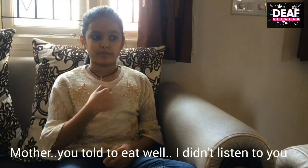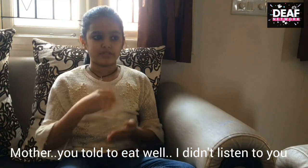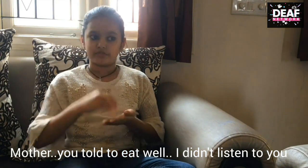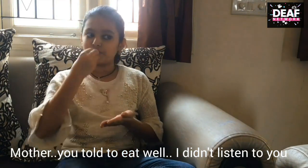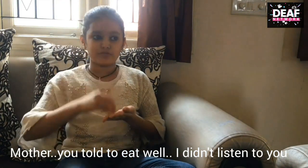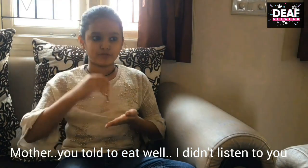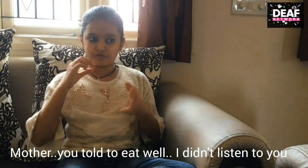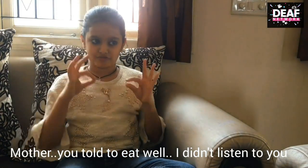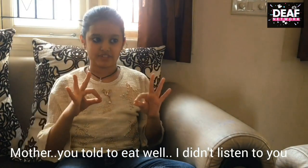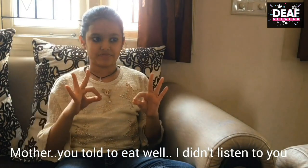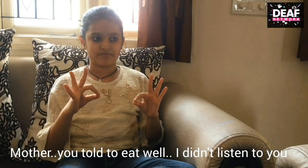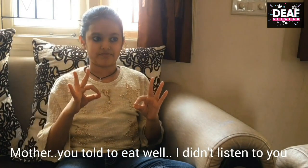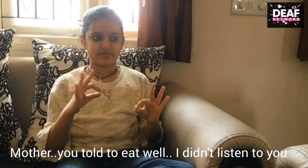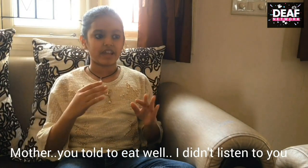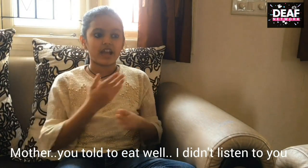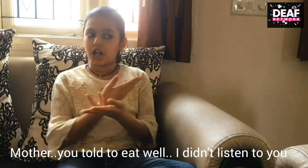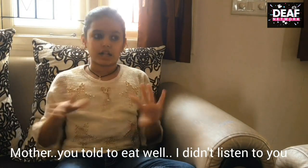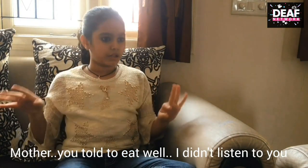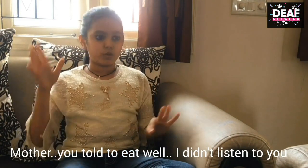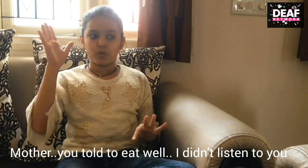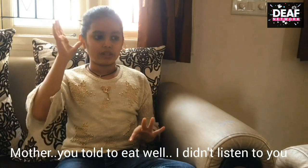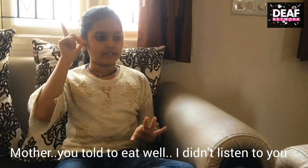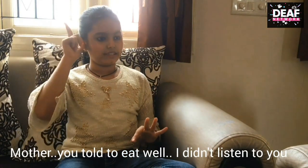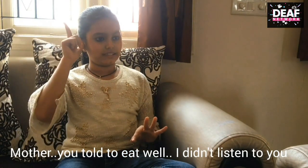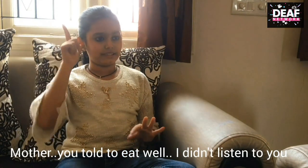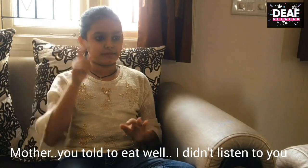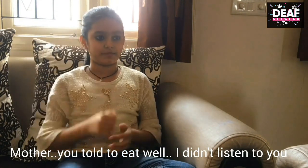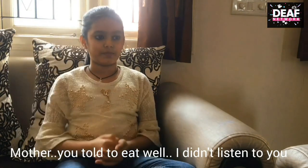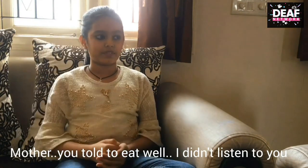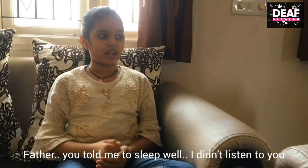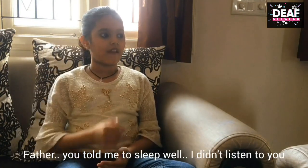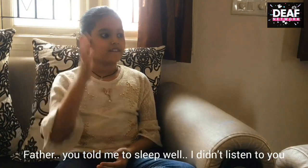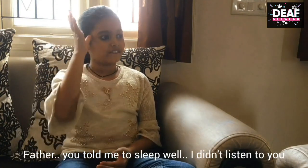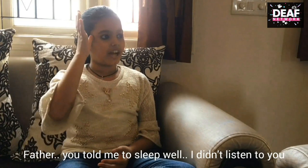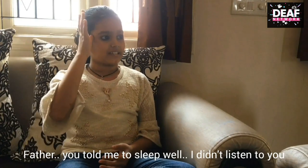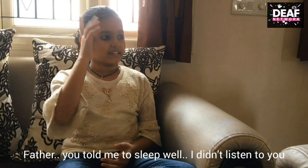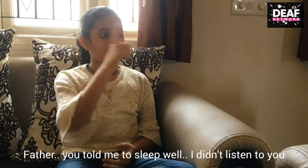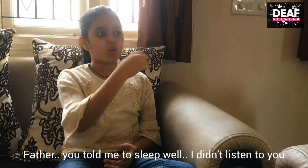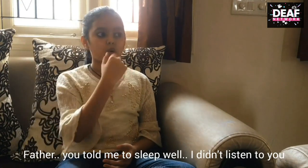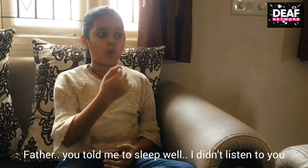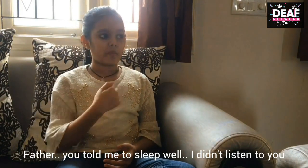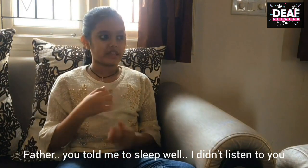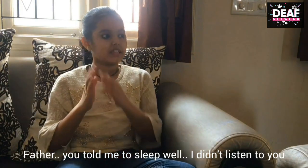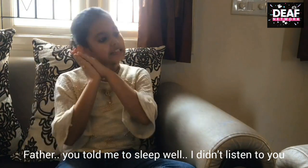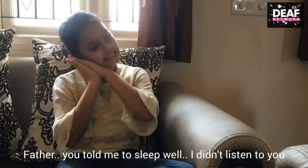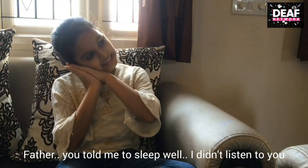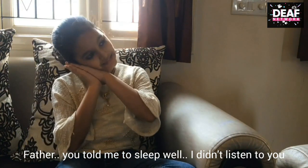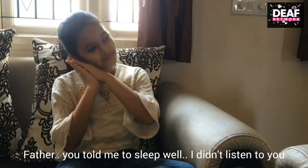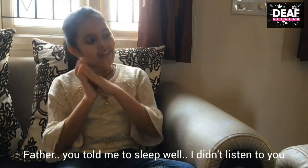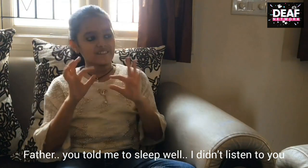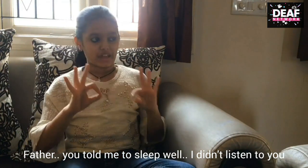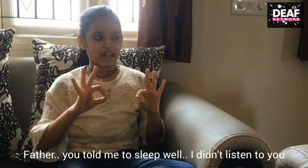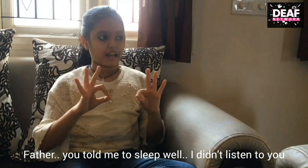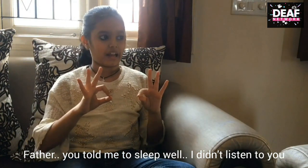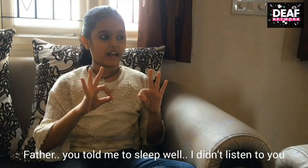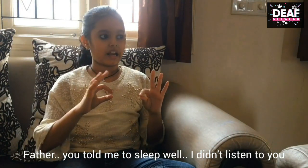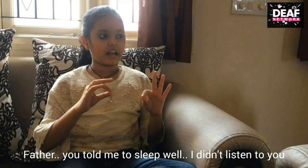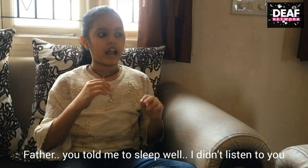you told me to eat well, but I didn't listen to you. Father, you told me to sleep well,